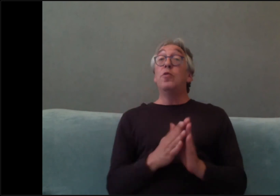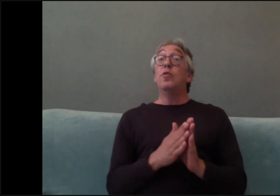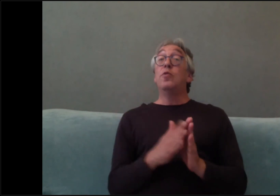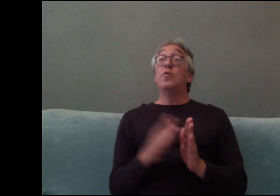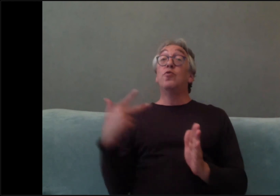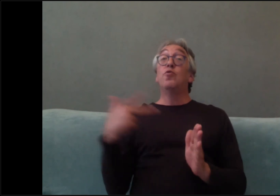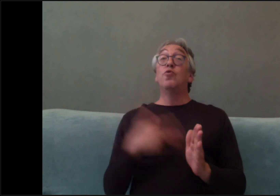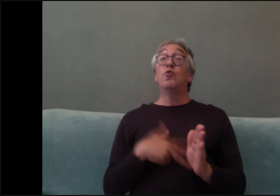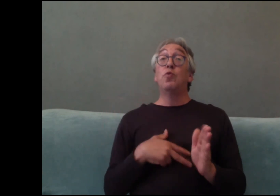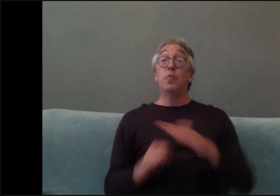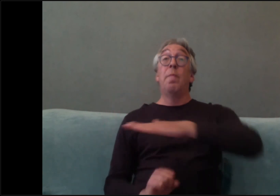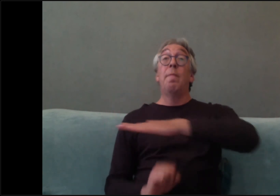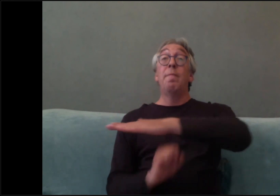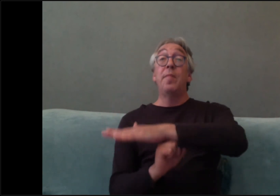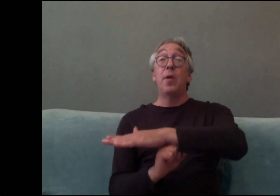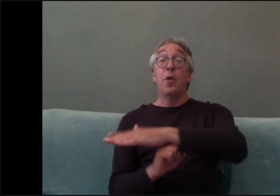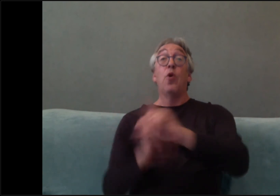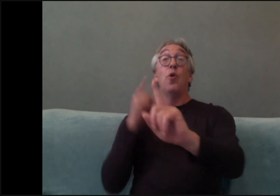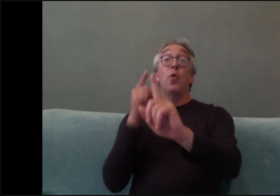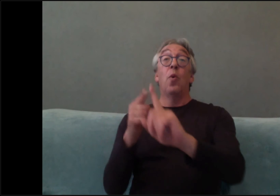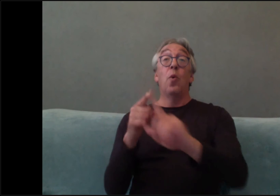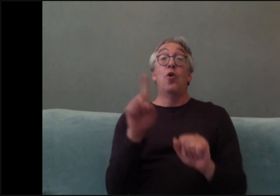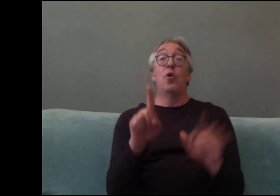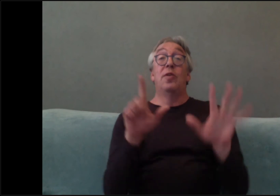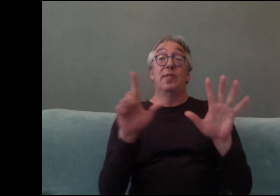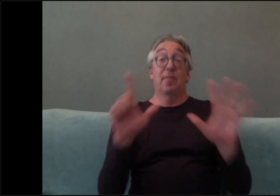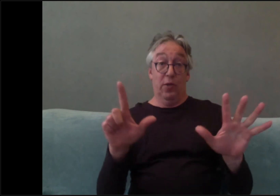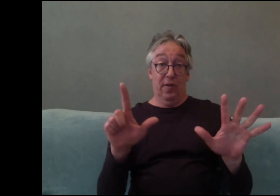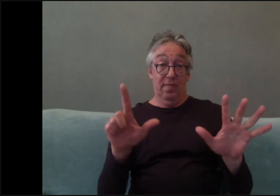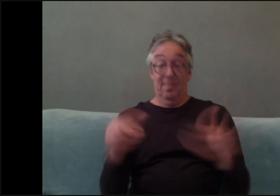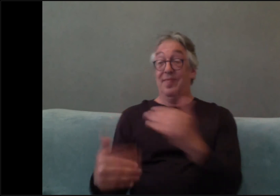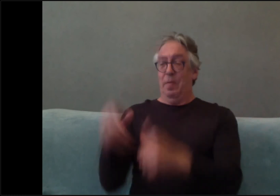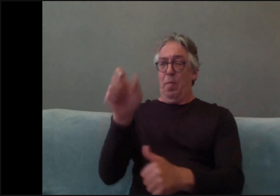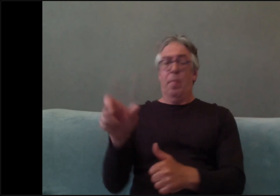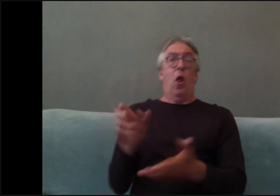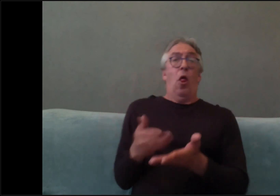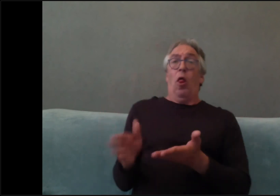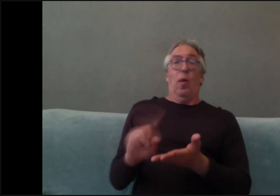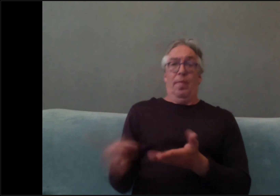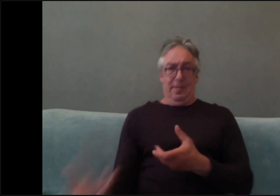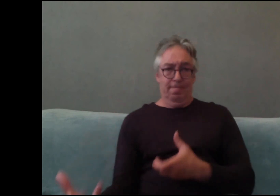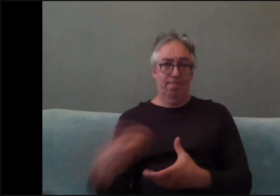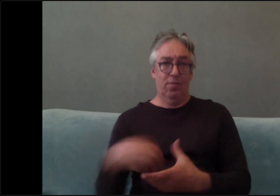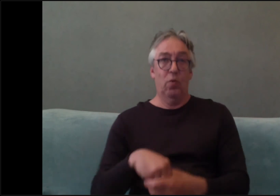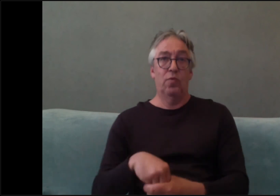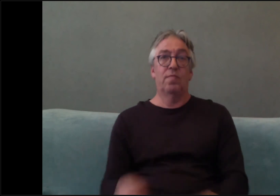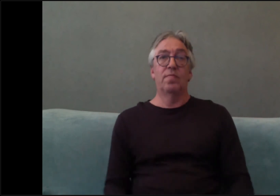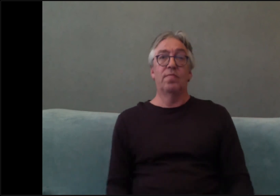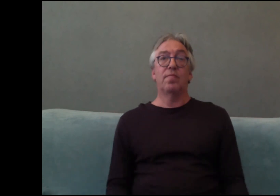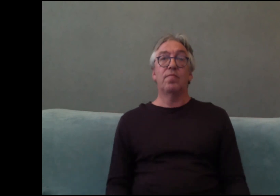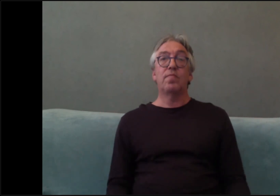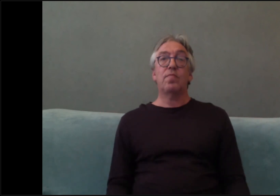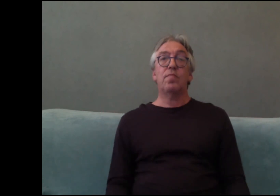European cohesion policy and funds, including the European Social Fund and the European Social